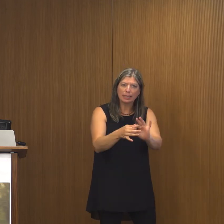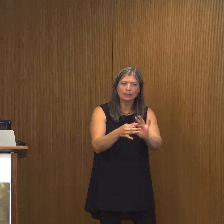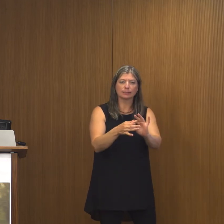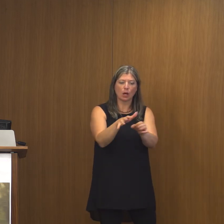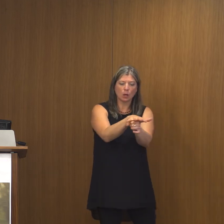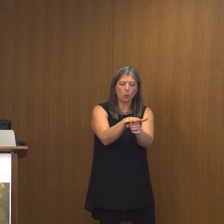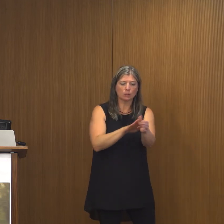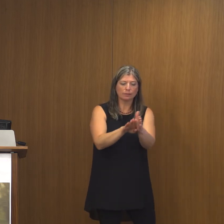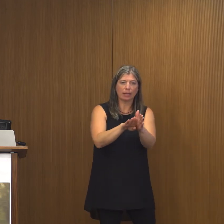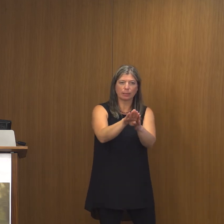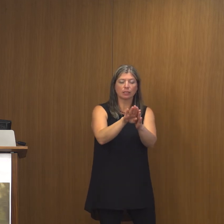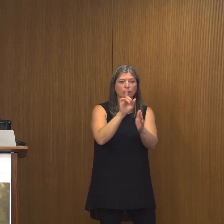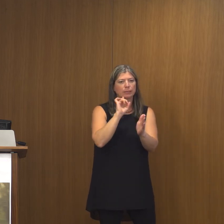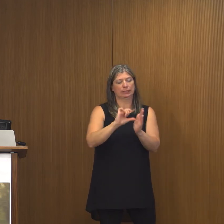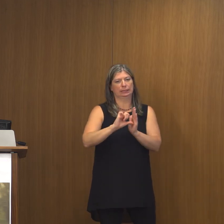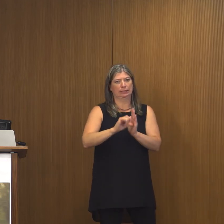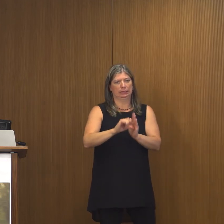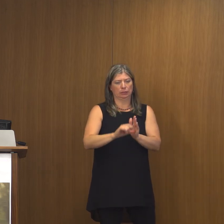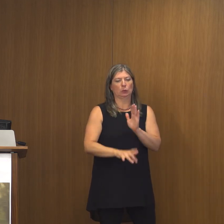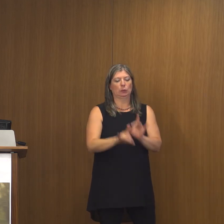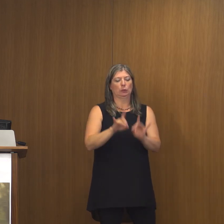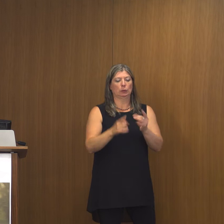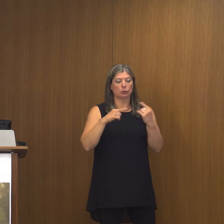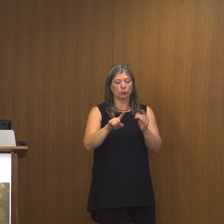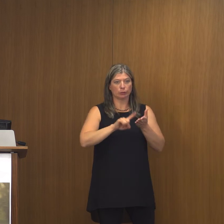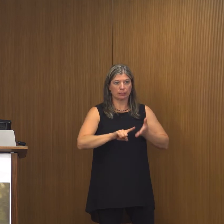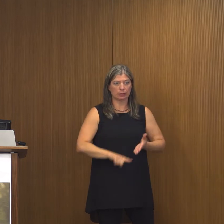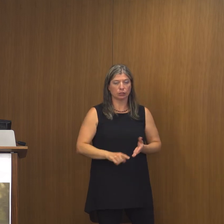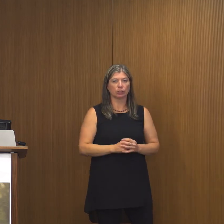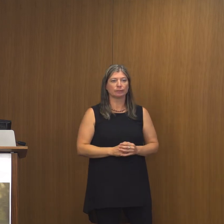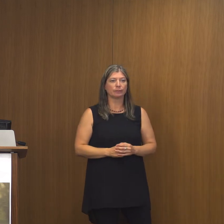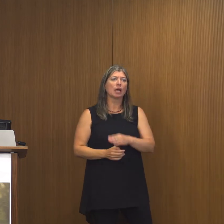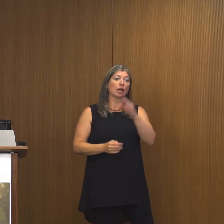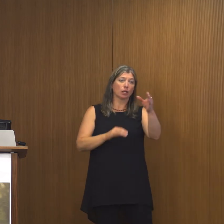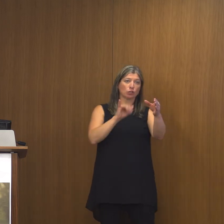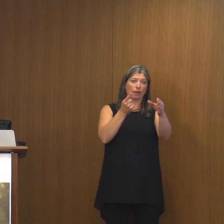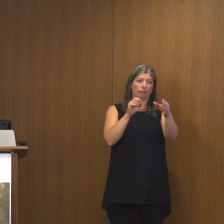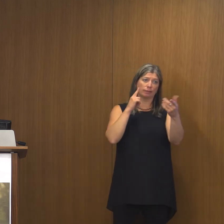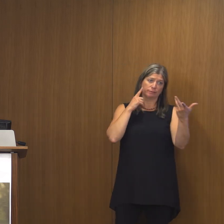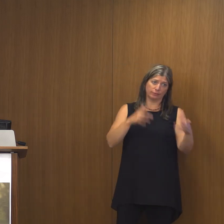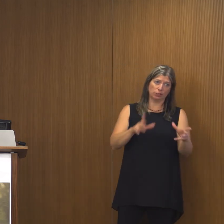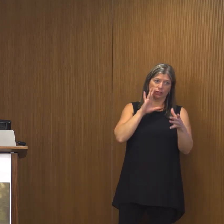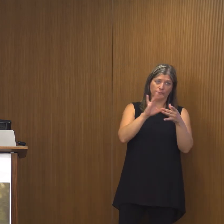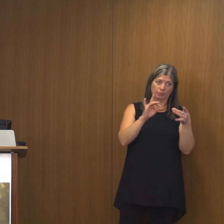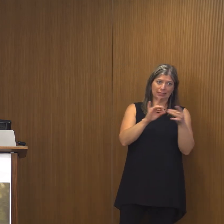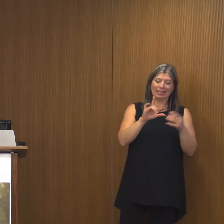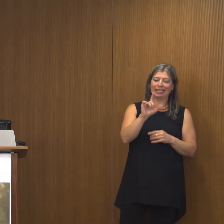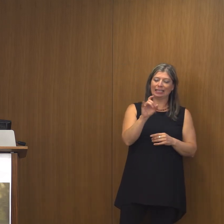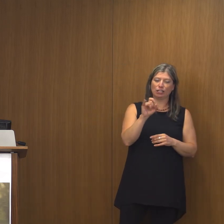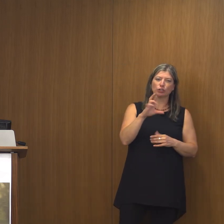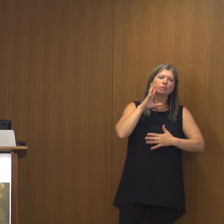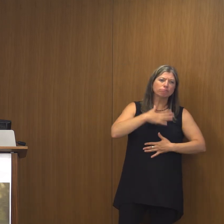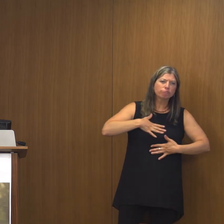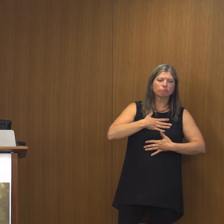came across very strong in the research. So Jonathan already mentioned the importance of leisure, and perhaps I'll